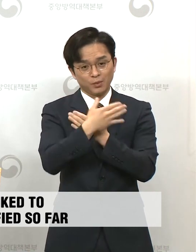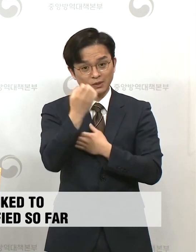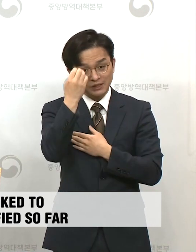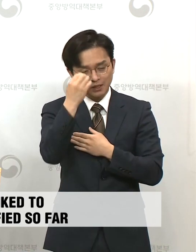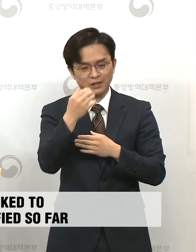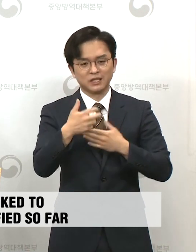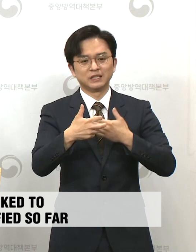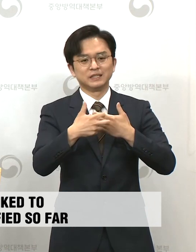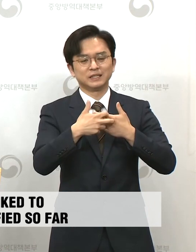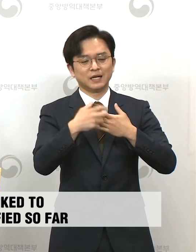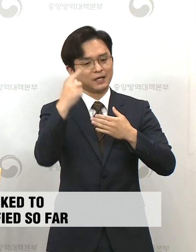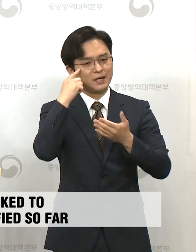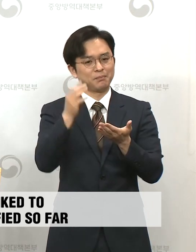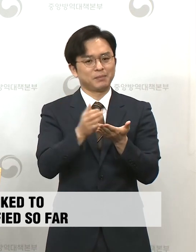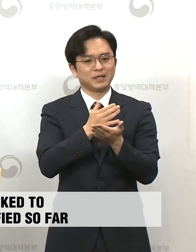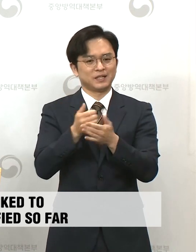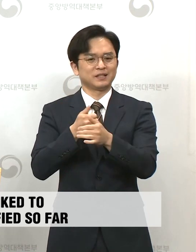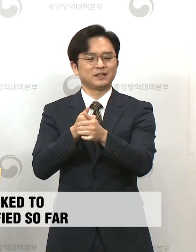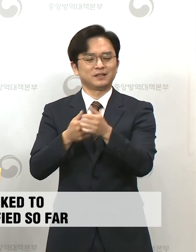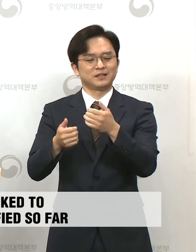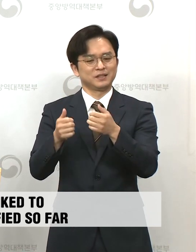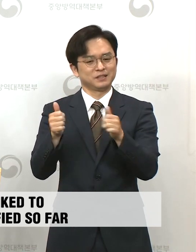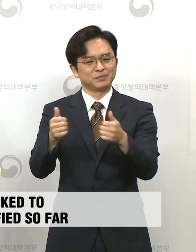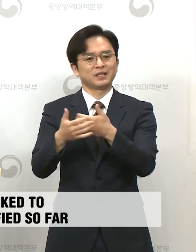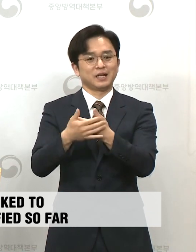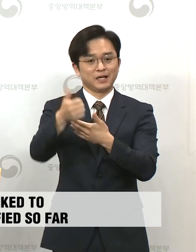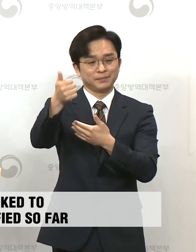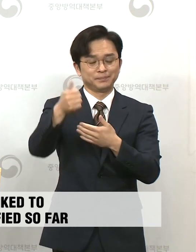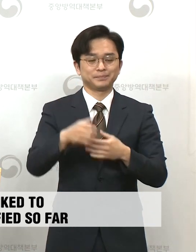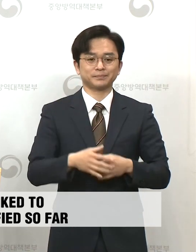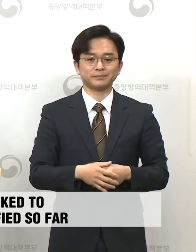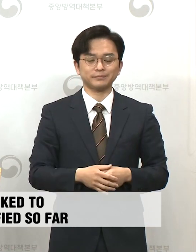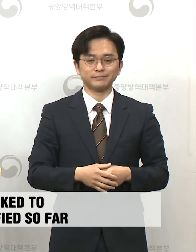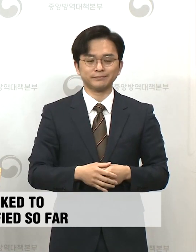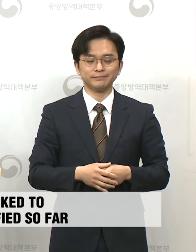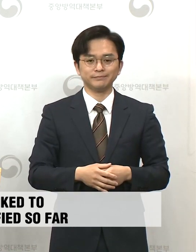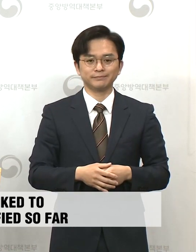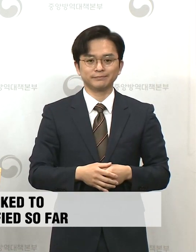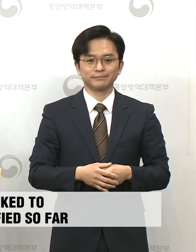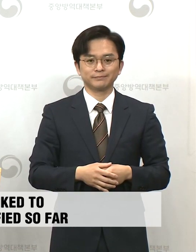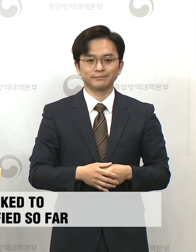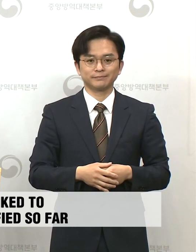of the symptoms were left to be judged by the medical